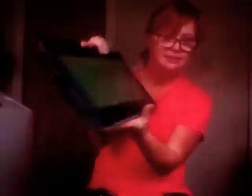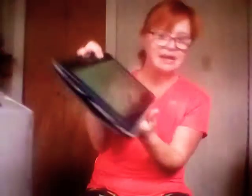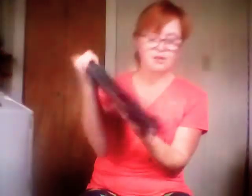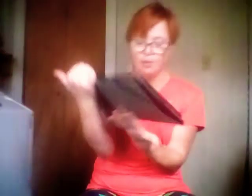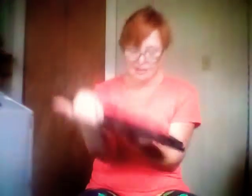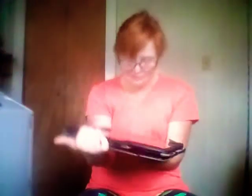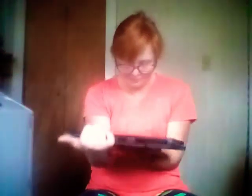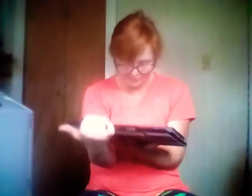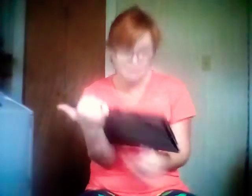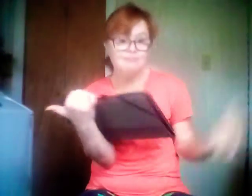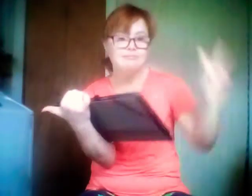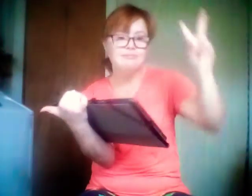Second one.